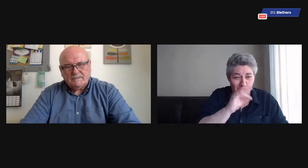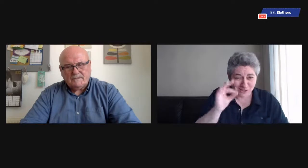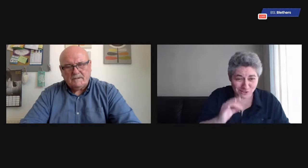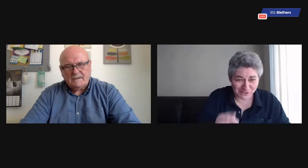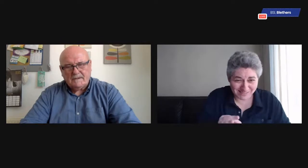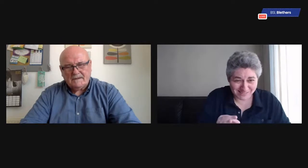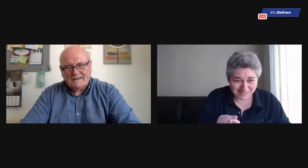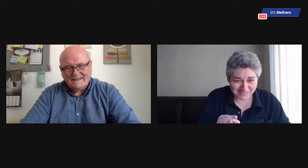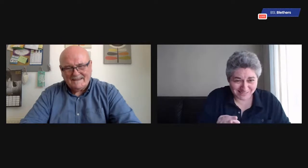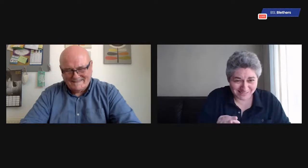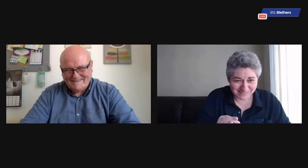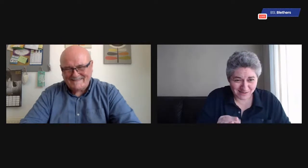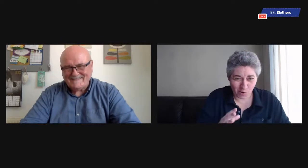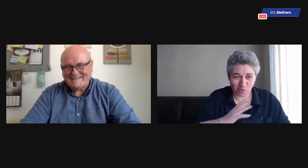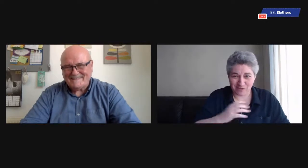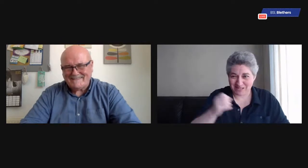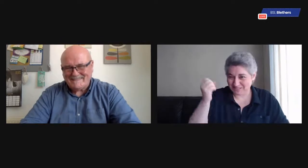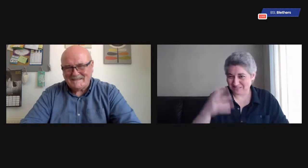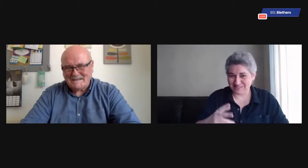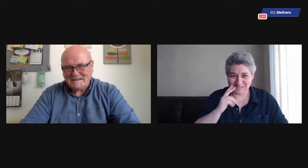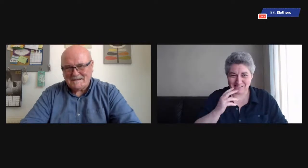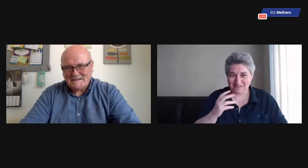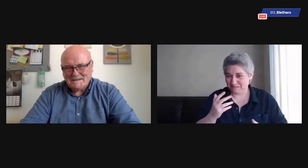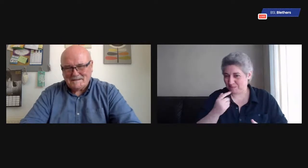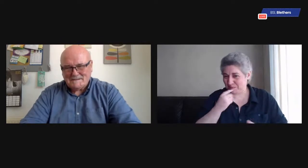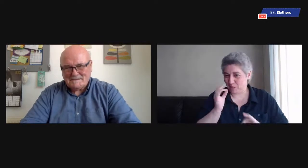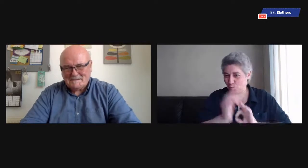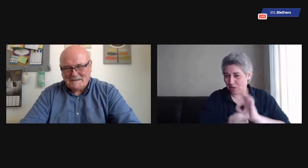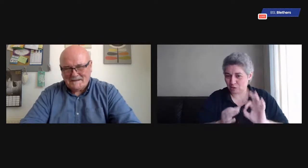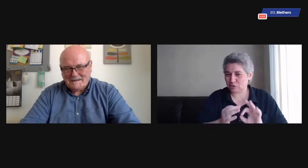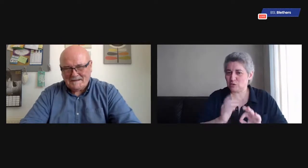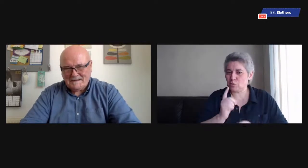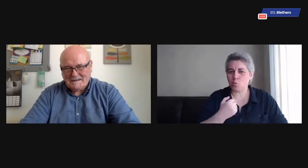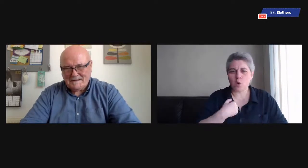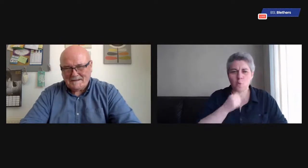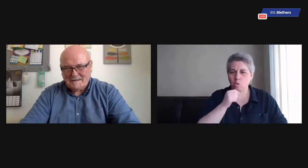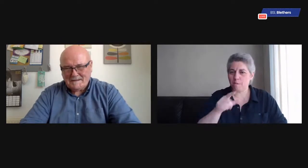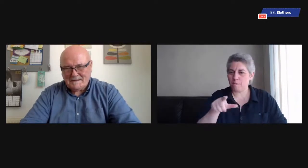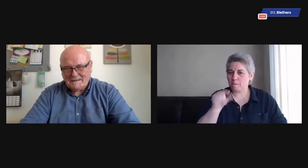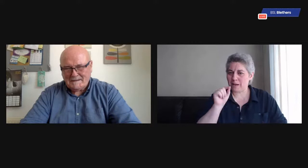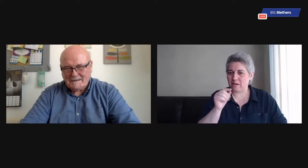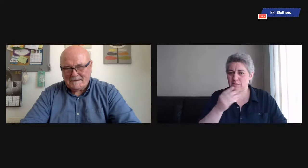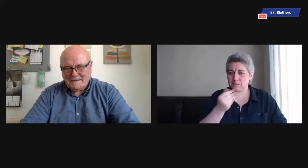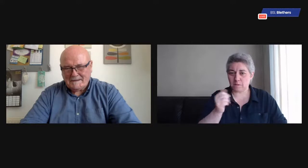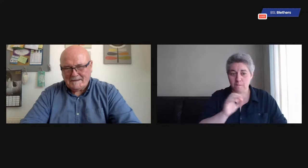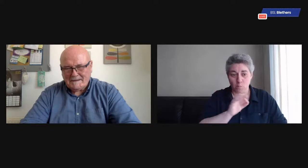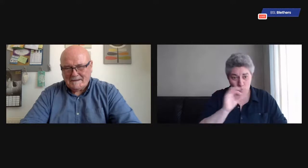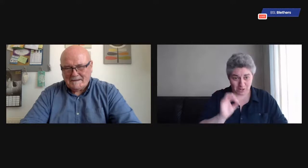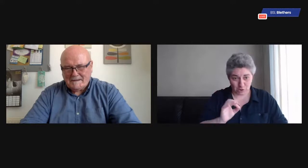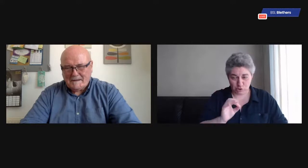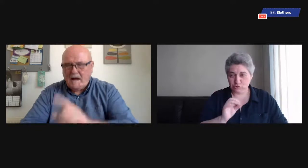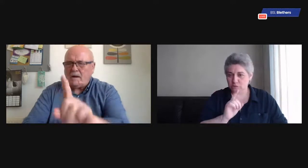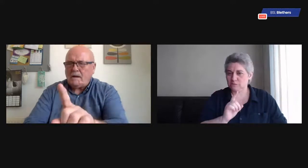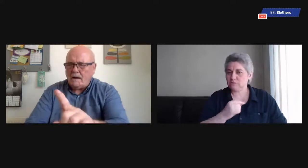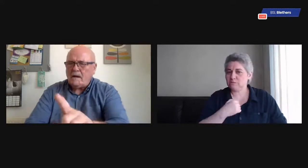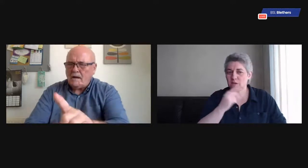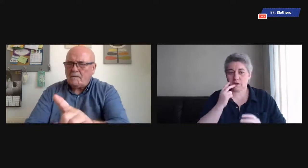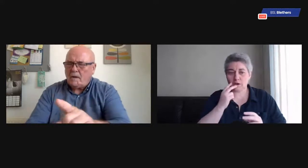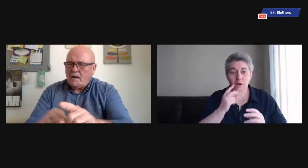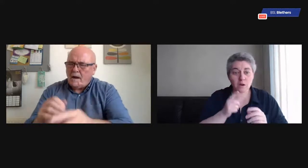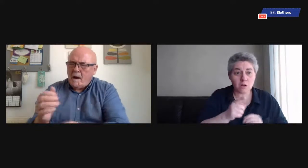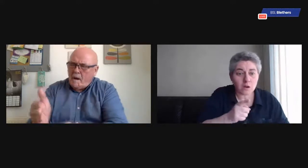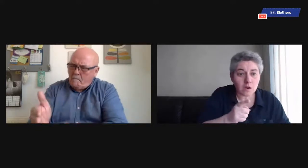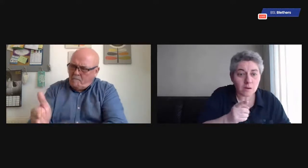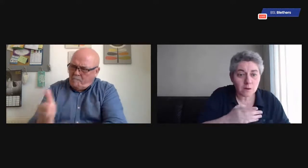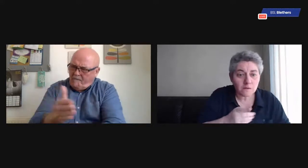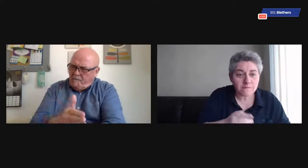discussion page. I've just put my eye to the side and there is so many comments. I will try my best